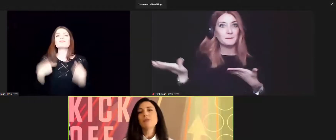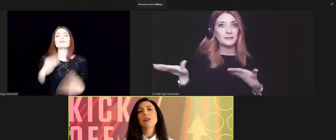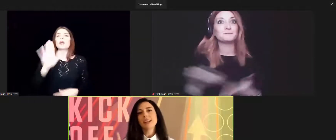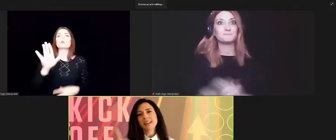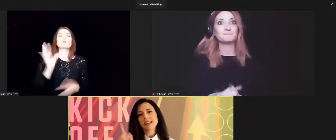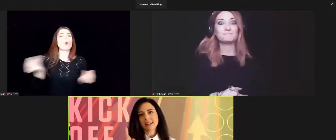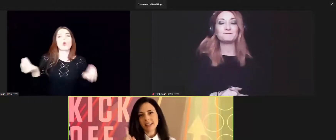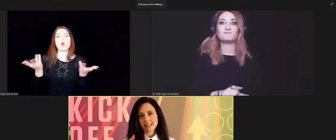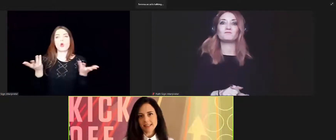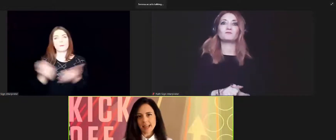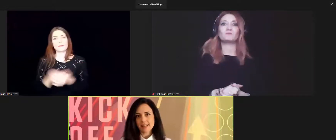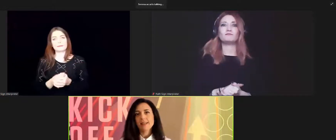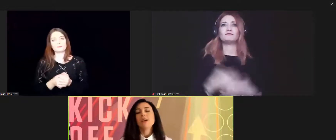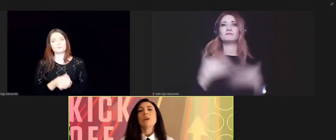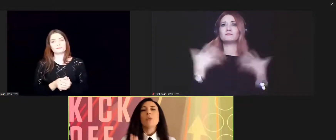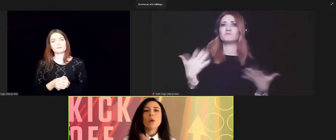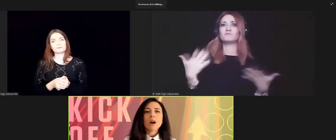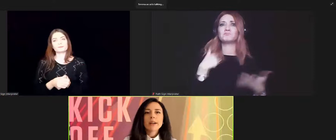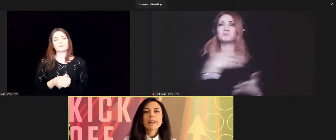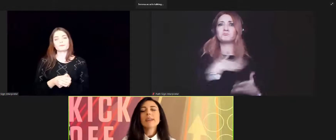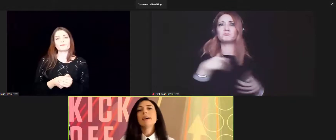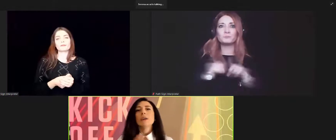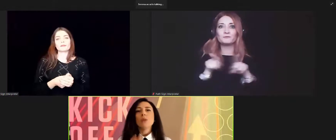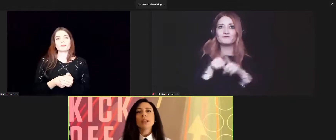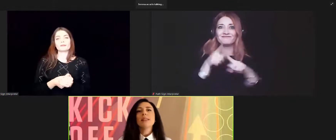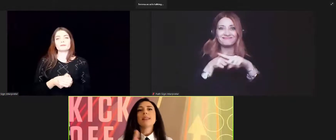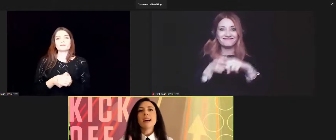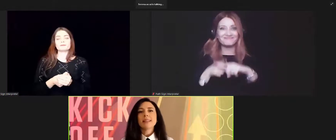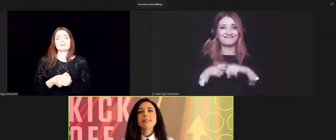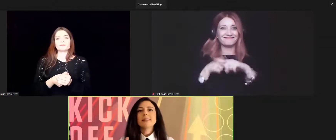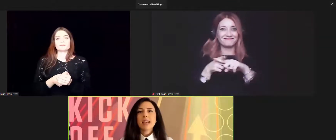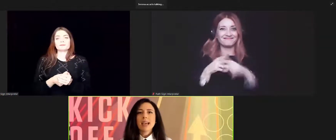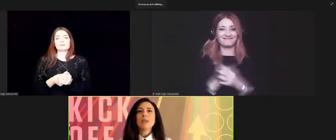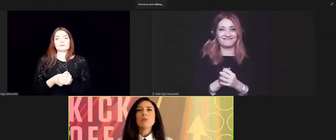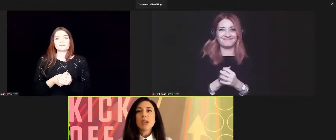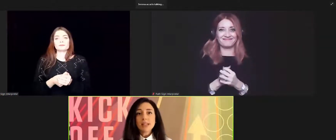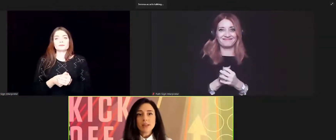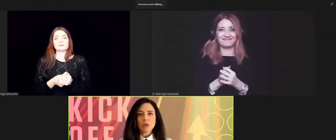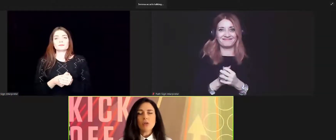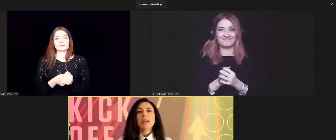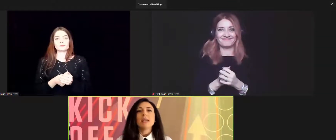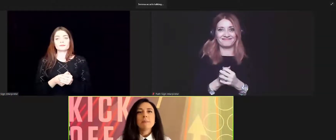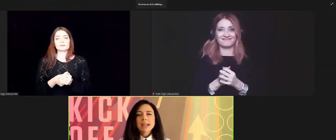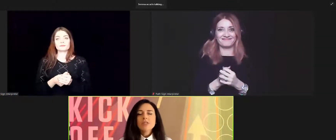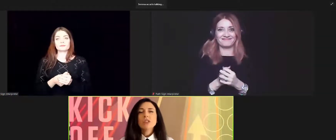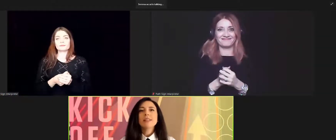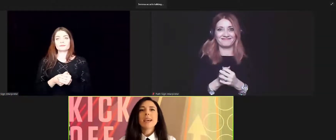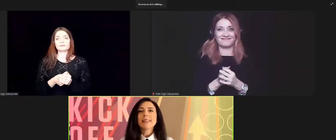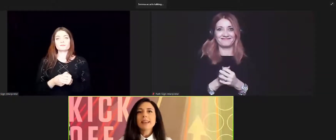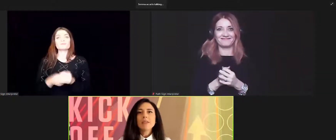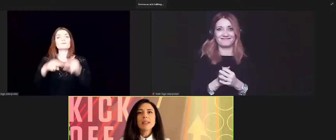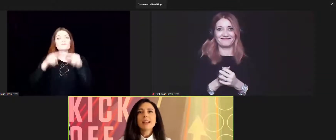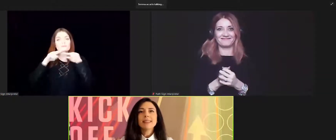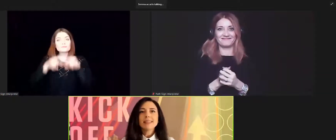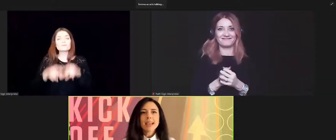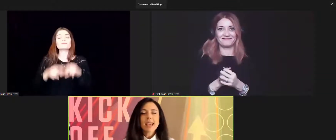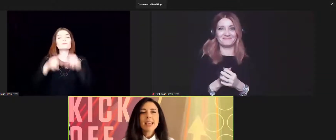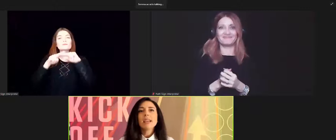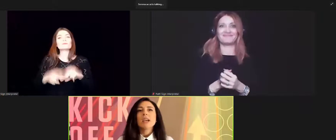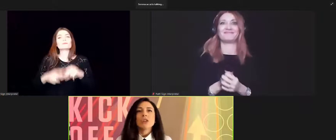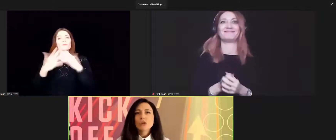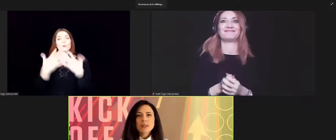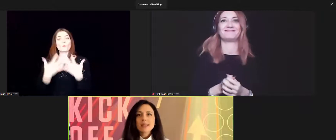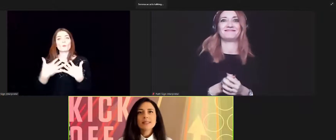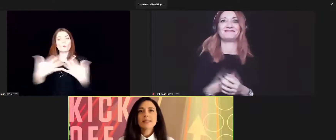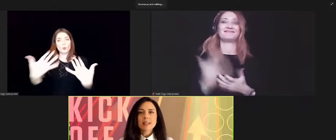business for another 90 days. Work with a 90-day window. Imagine that every 90